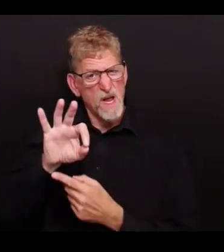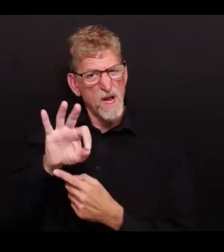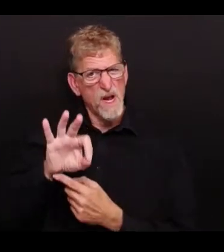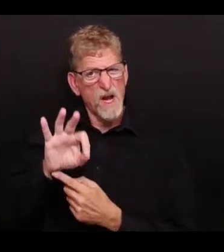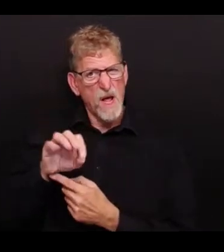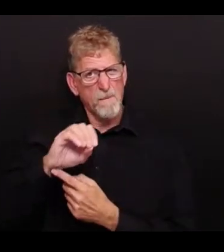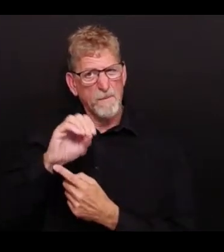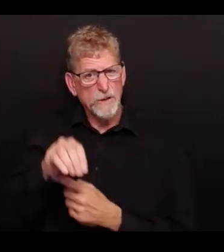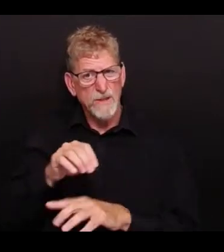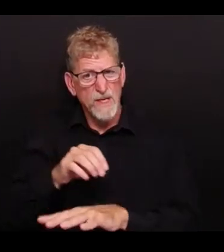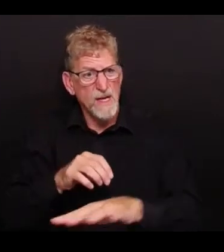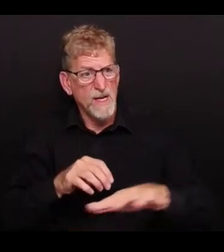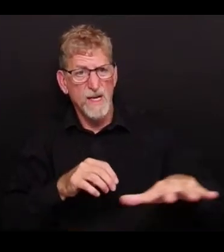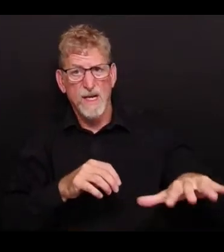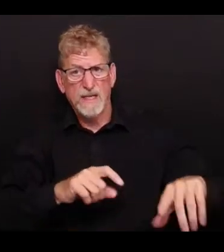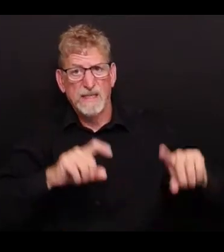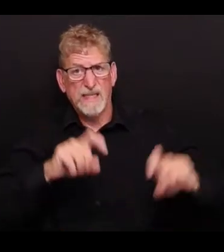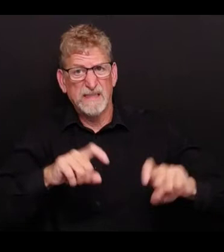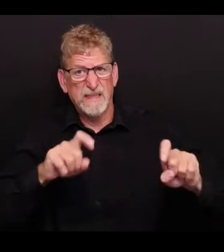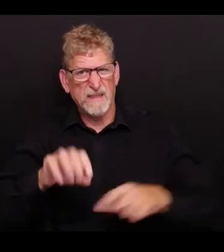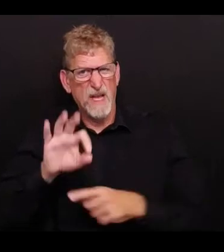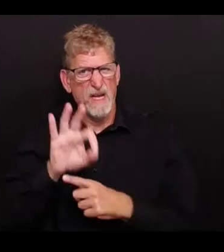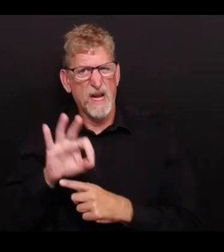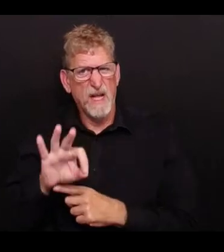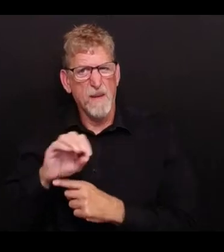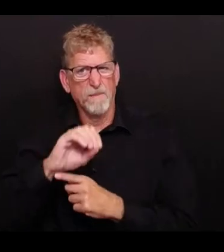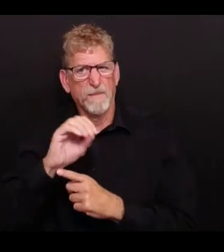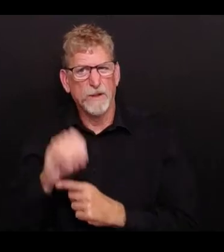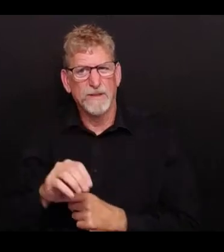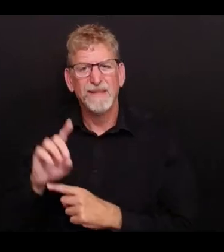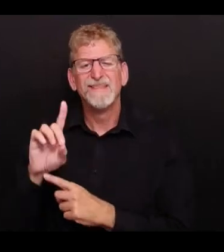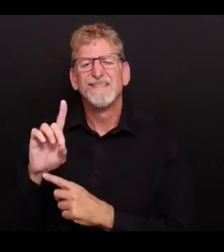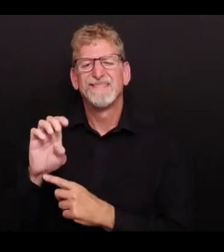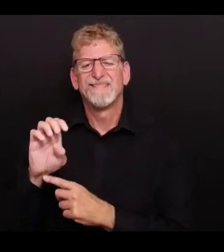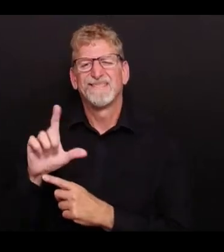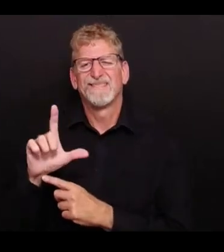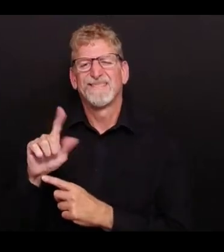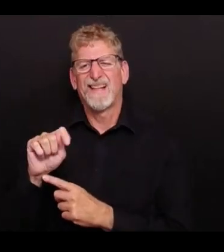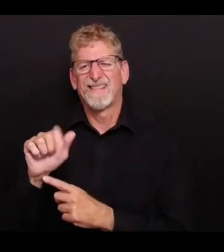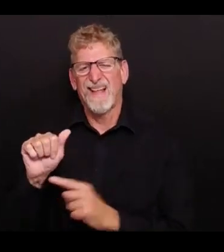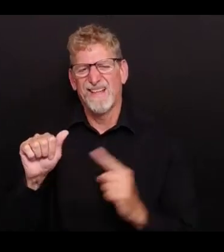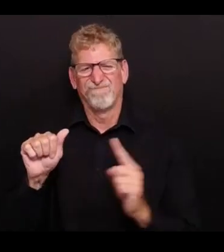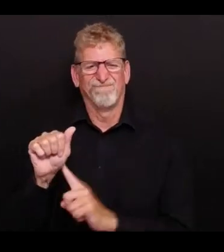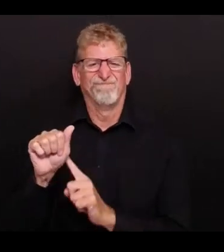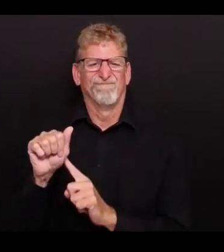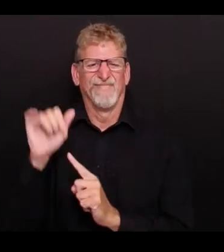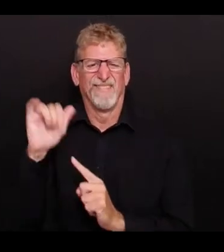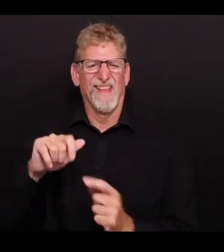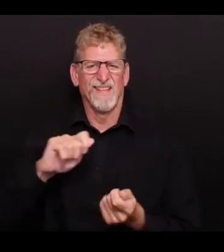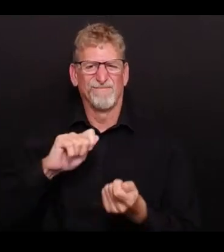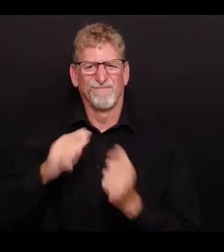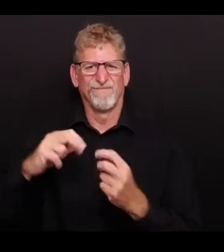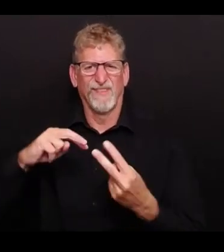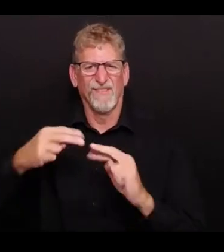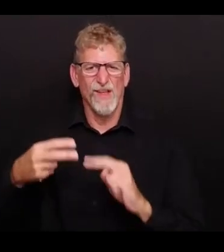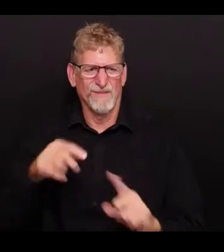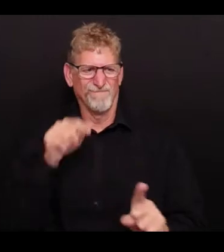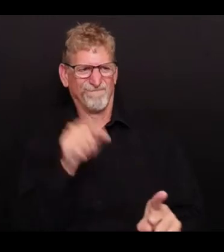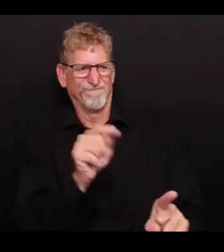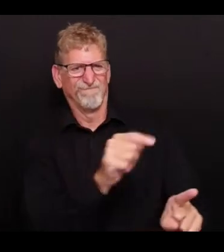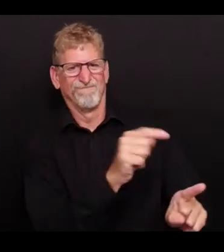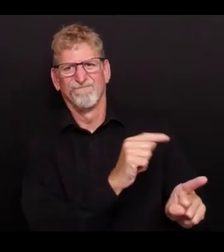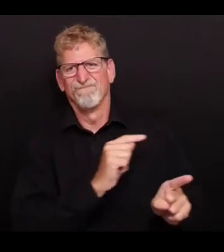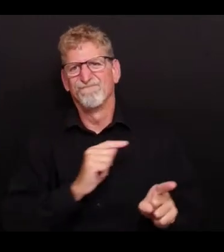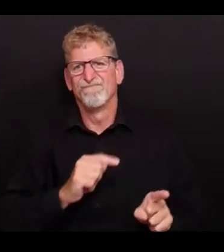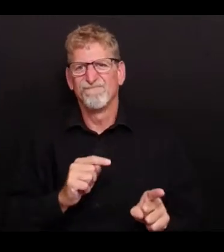variant. And as mentioned, the statewide week-over-week increase continues to go up, but to go up at a slightly slower